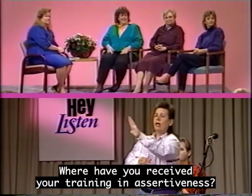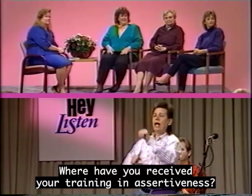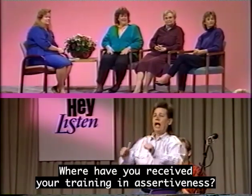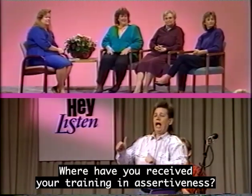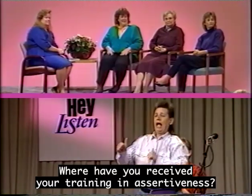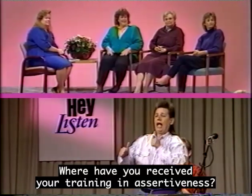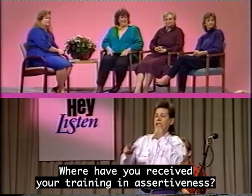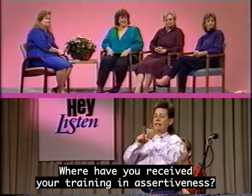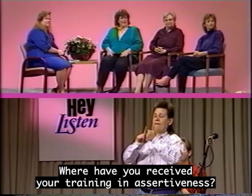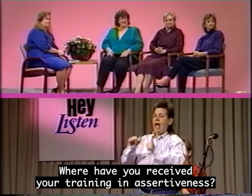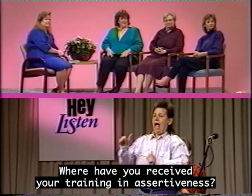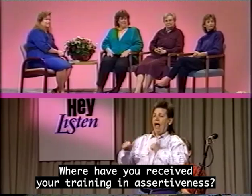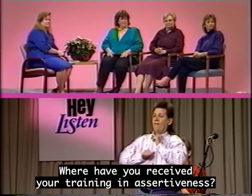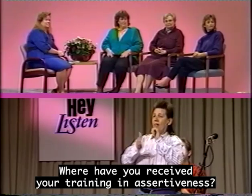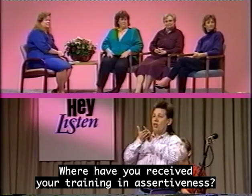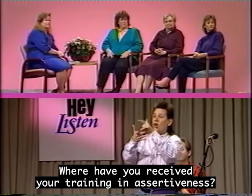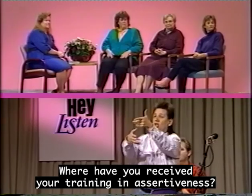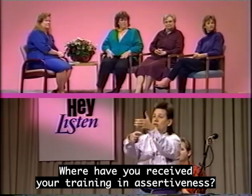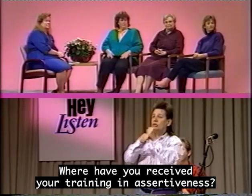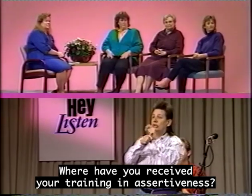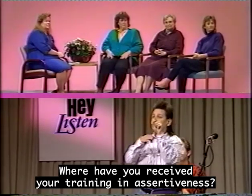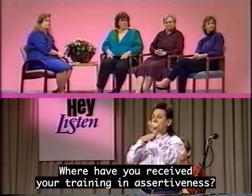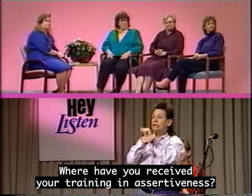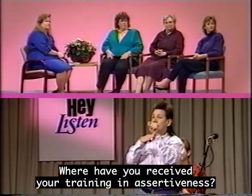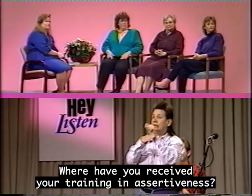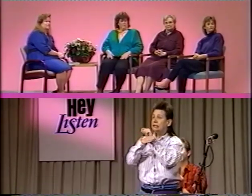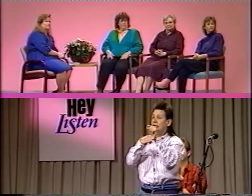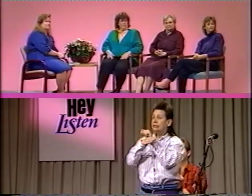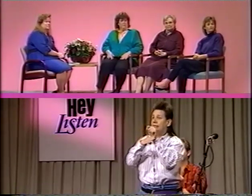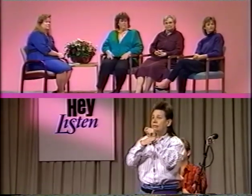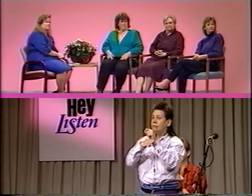Where have you received your training in assertiveness?